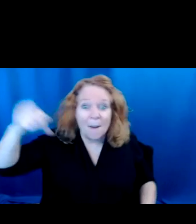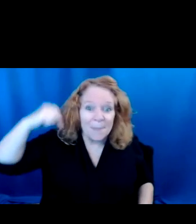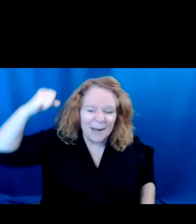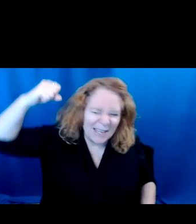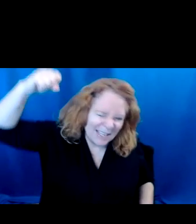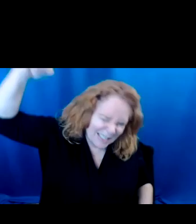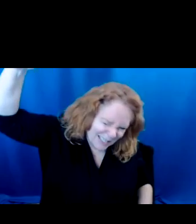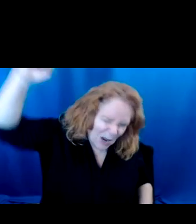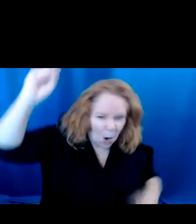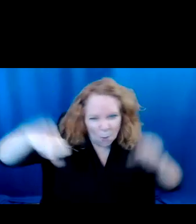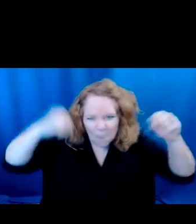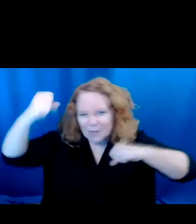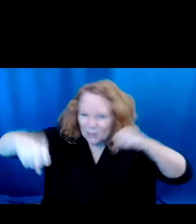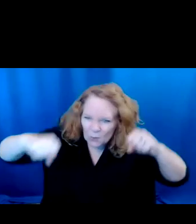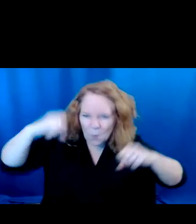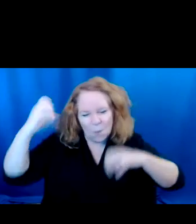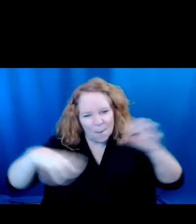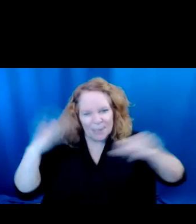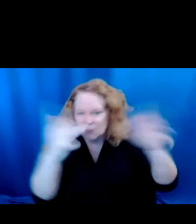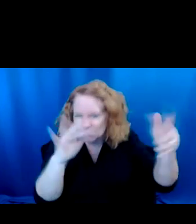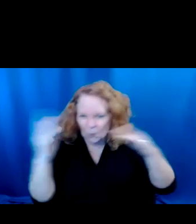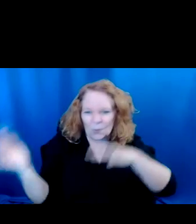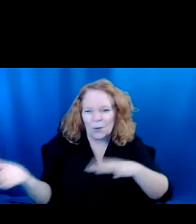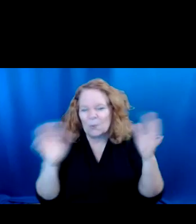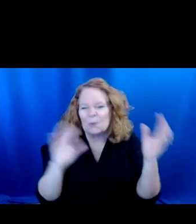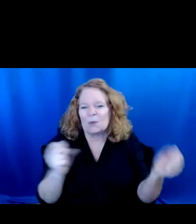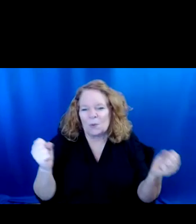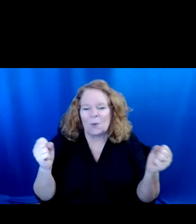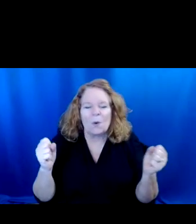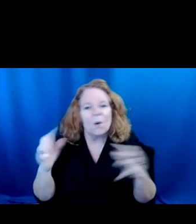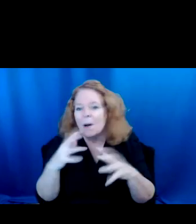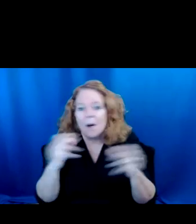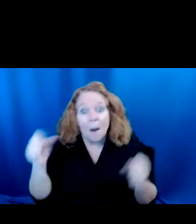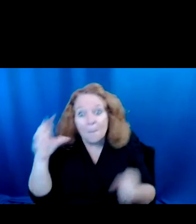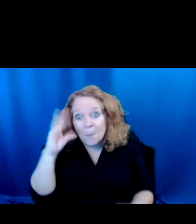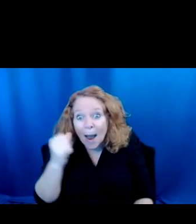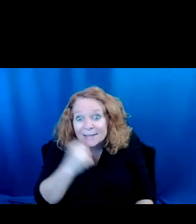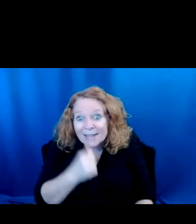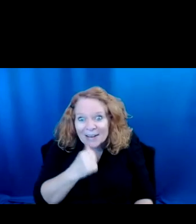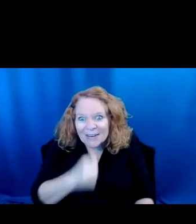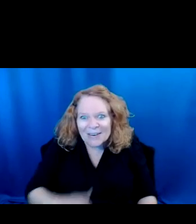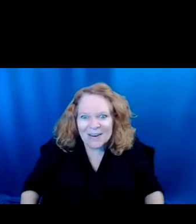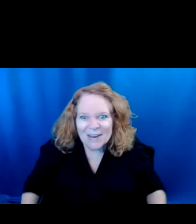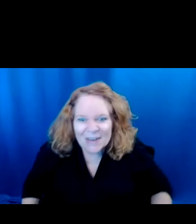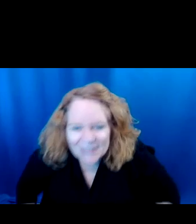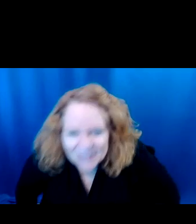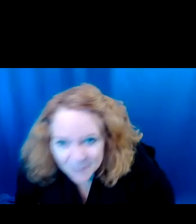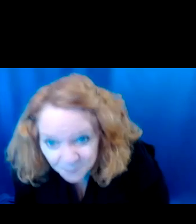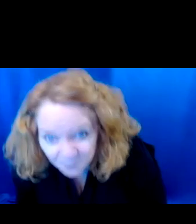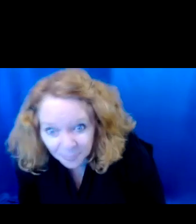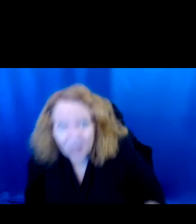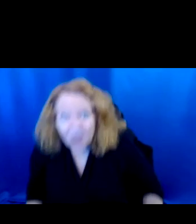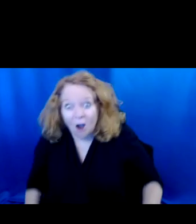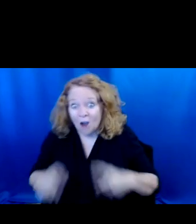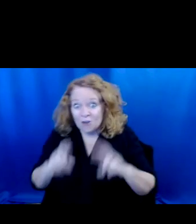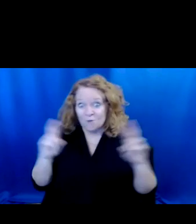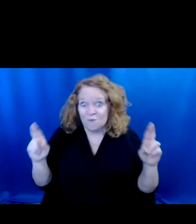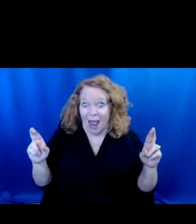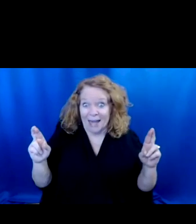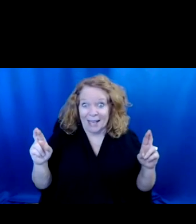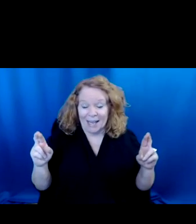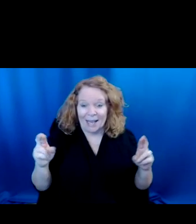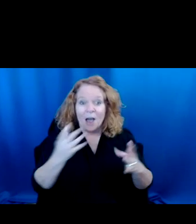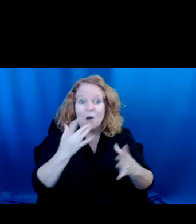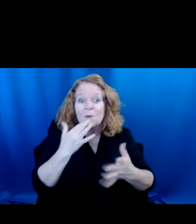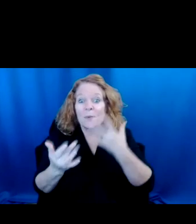Whoop-a-dee-doo, whoop-a-dee-doo, whoop-a-dee-doo, whoop-a-dee-doo, doo-doo. Boys and girls, are you ready? We're going to sing